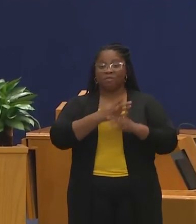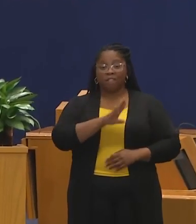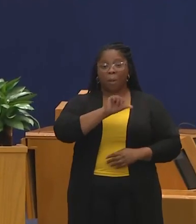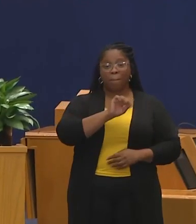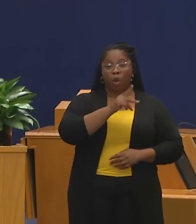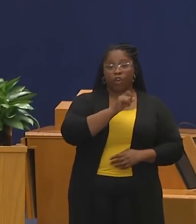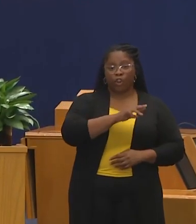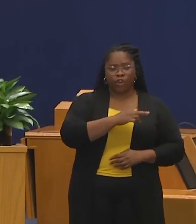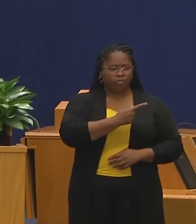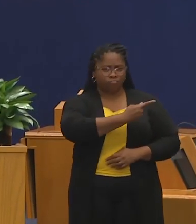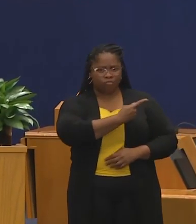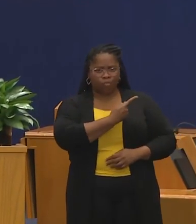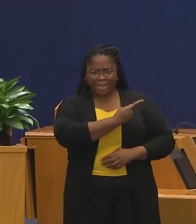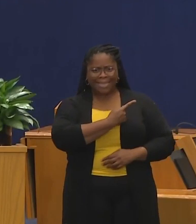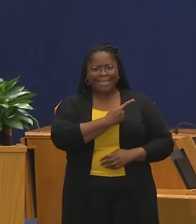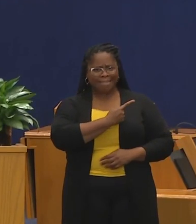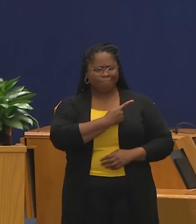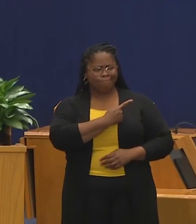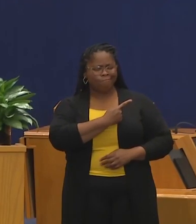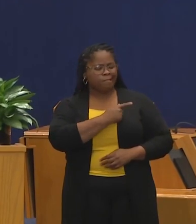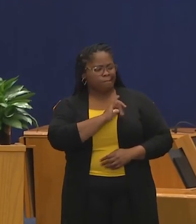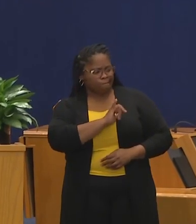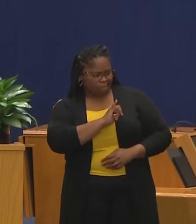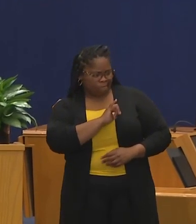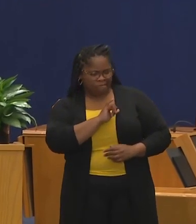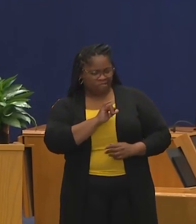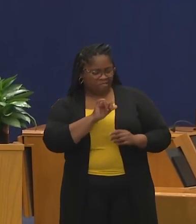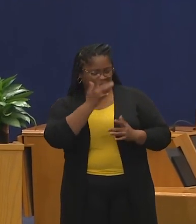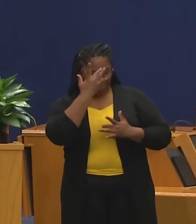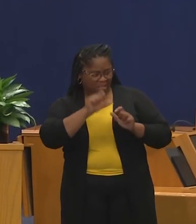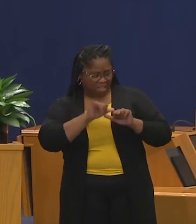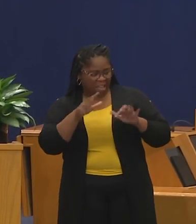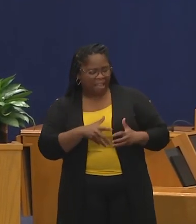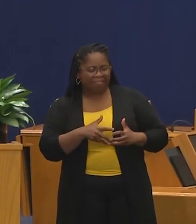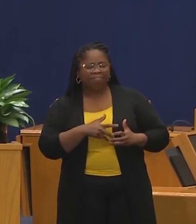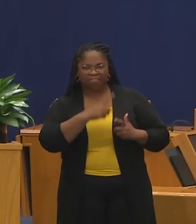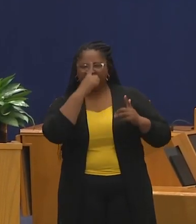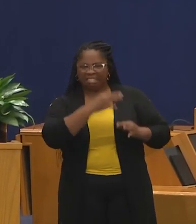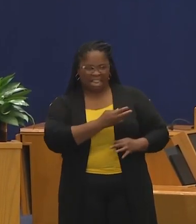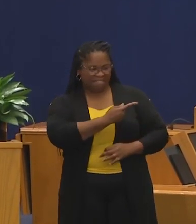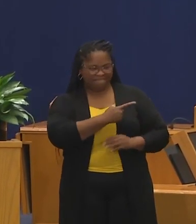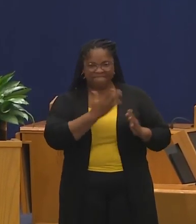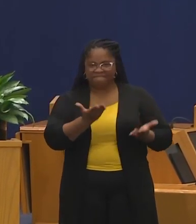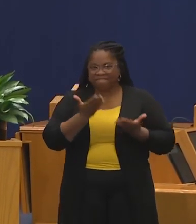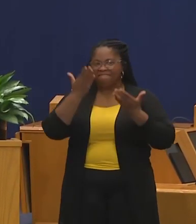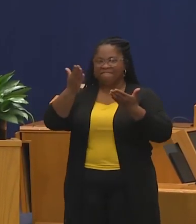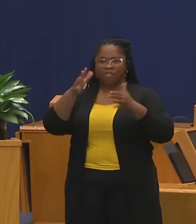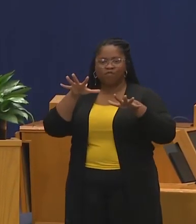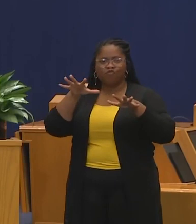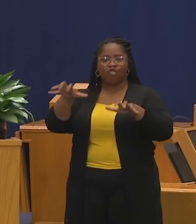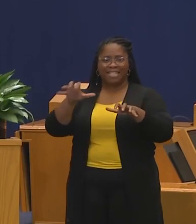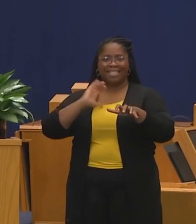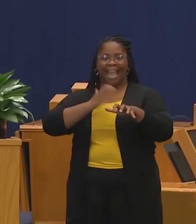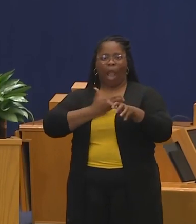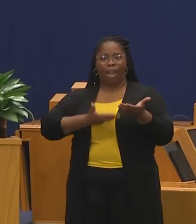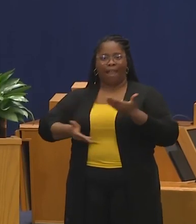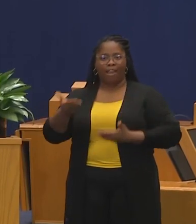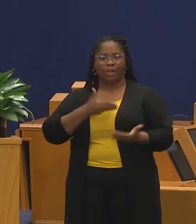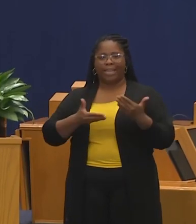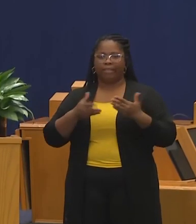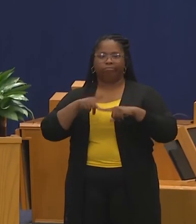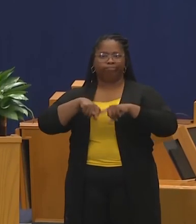when we knew that we were going to be faced with this pandemic, actually put a motion forward to freeze our hiring.